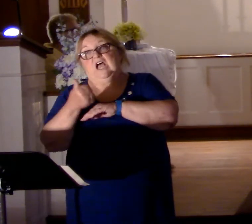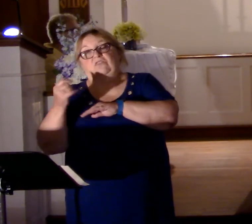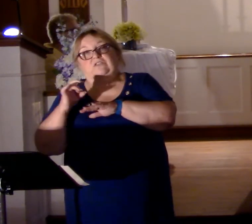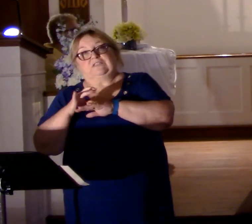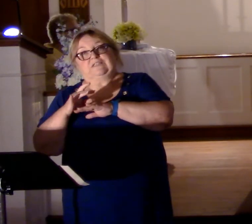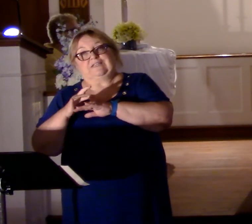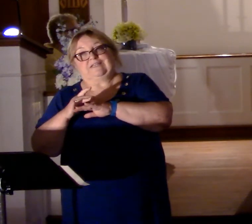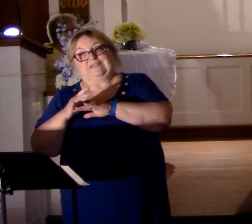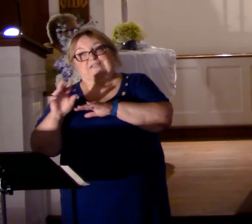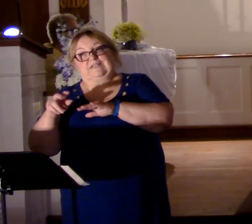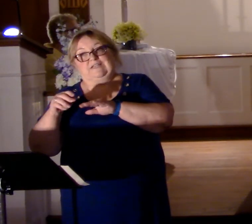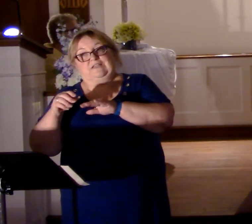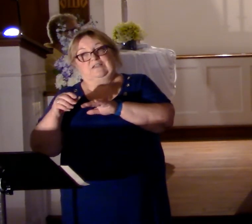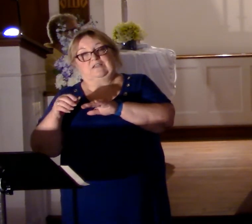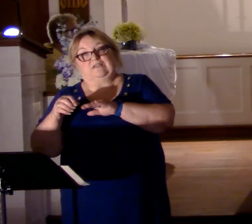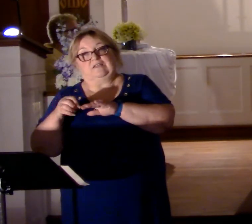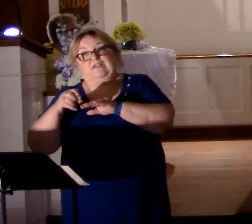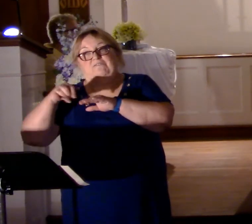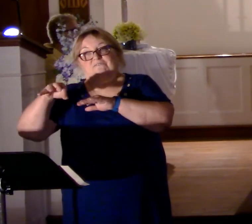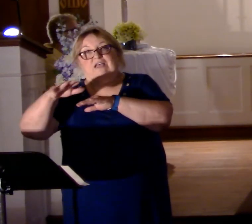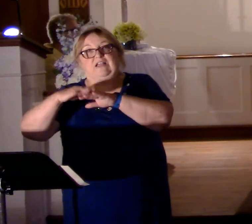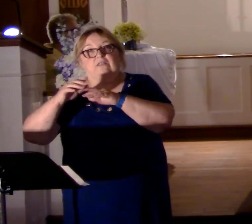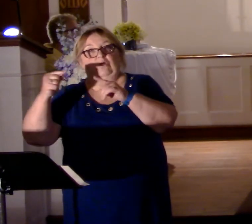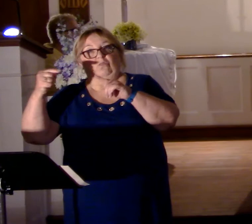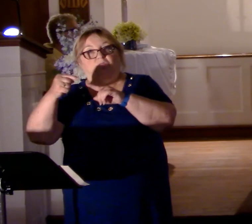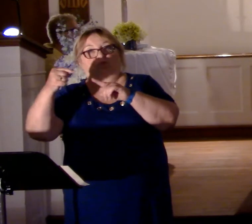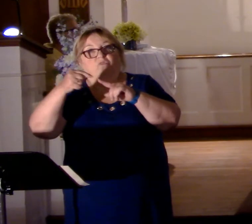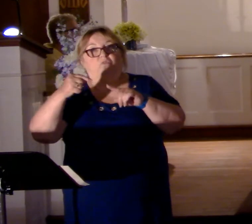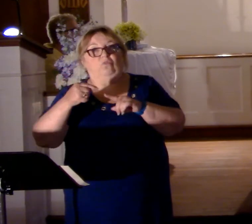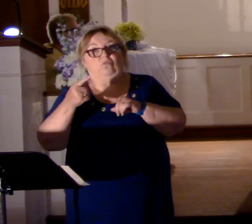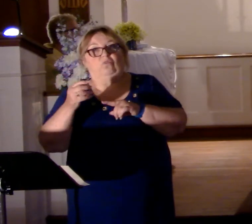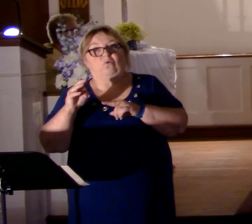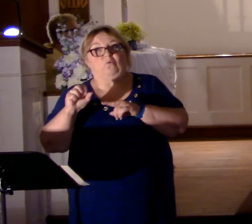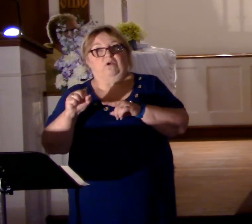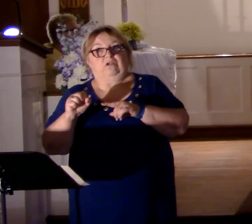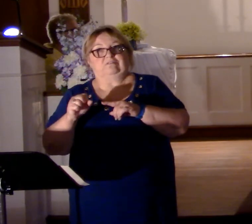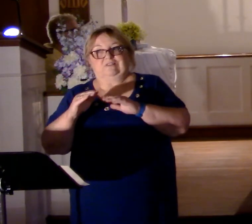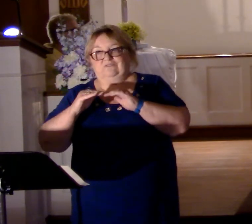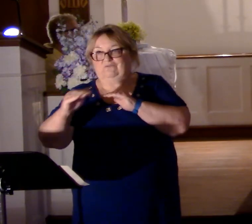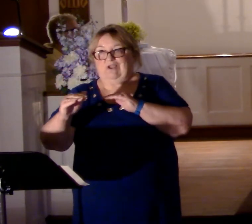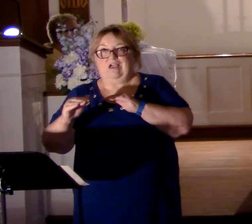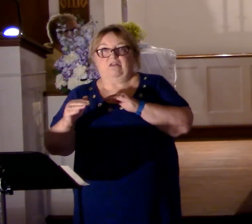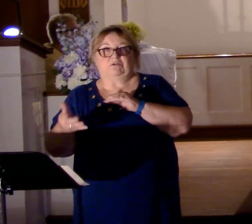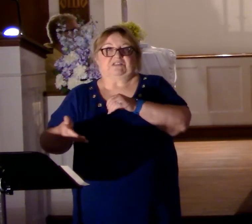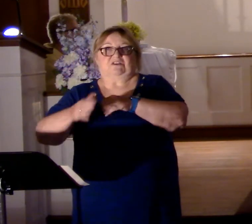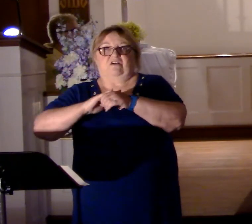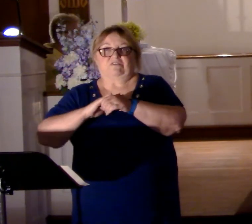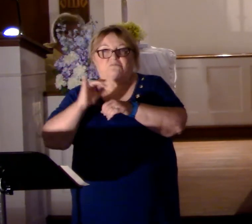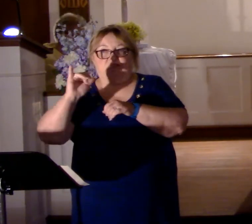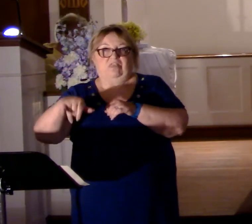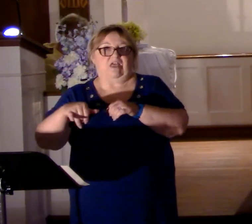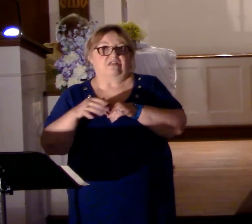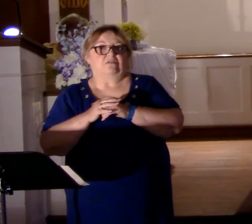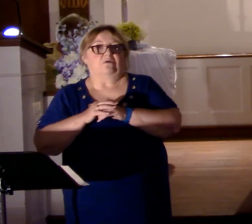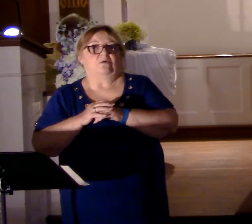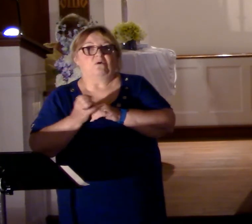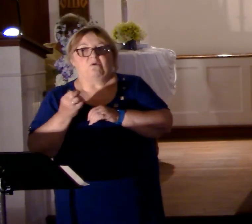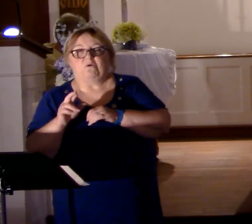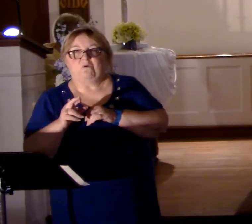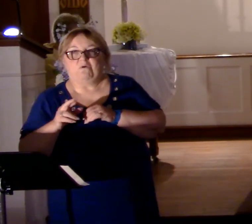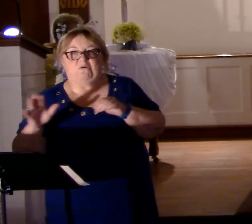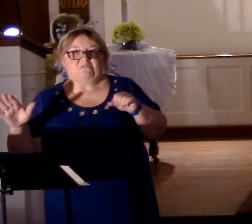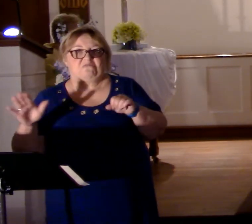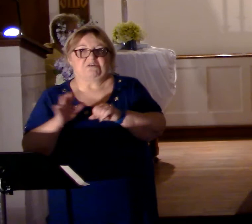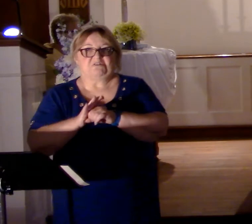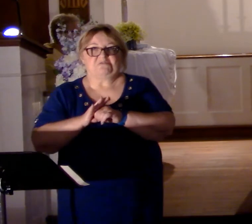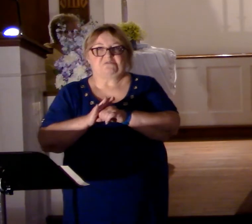Other seed fell among thorns. This ground was either already covered with thorns or